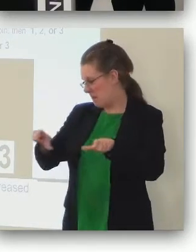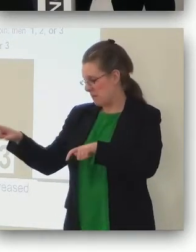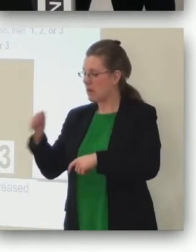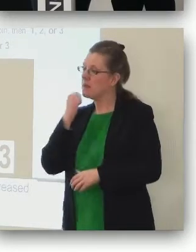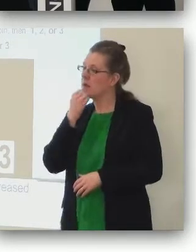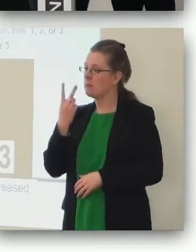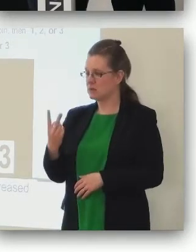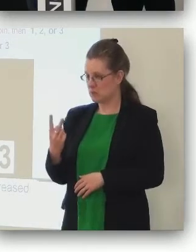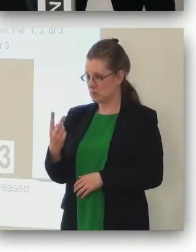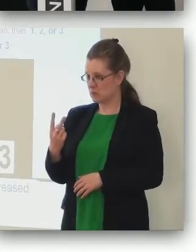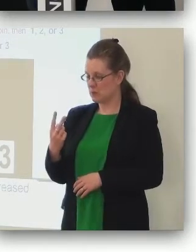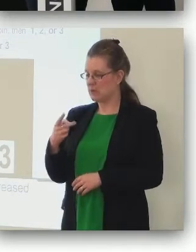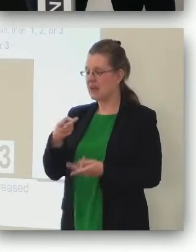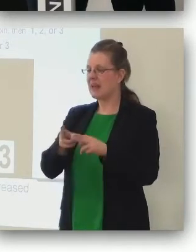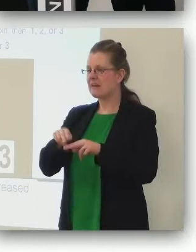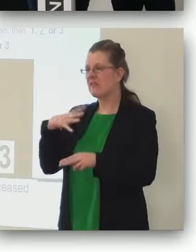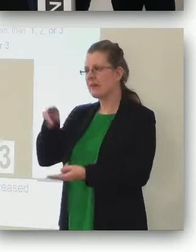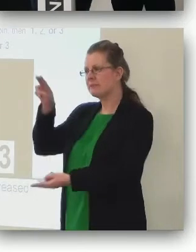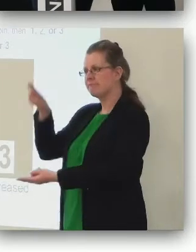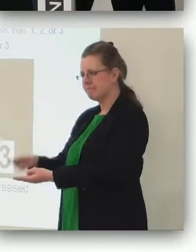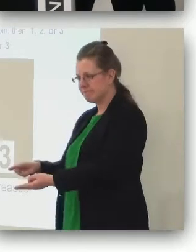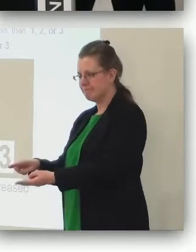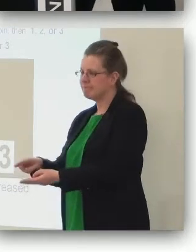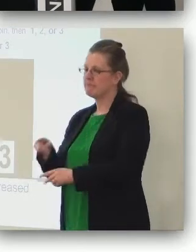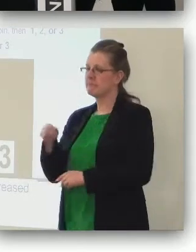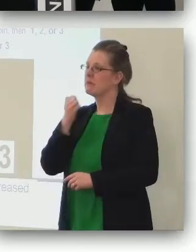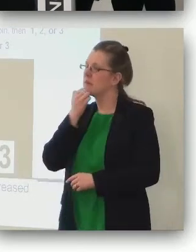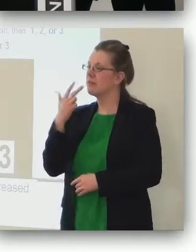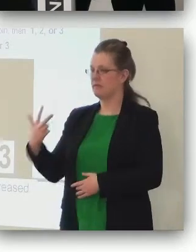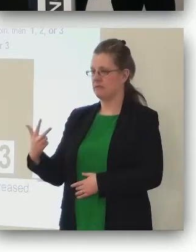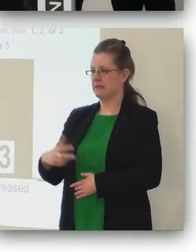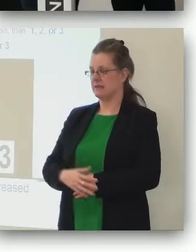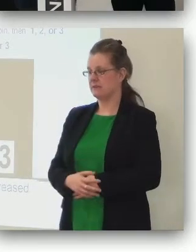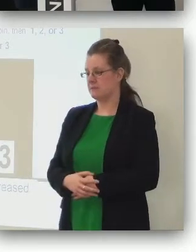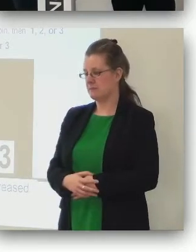And if you think they've decreased, 3.